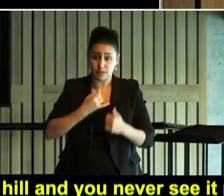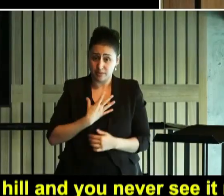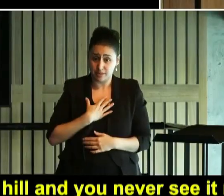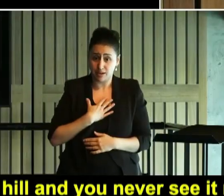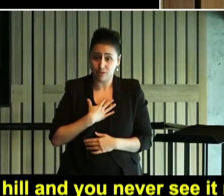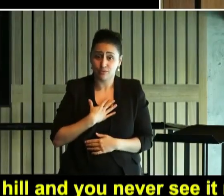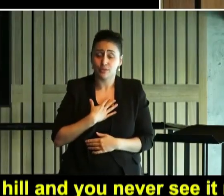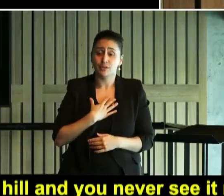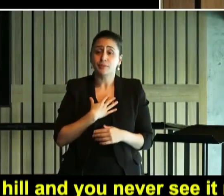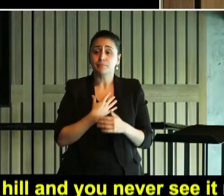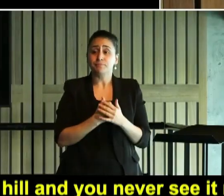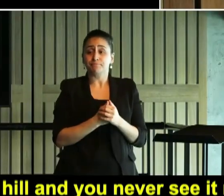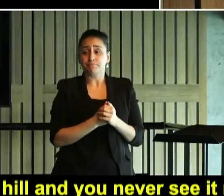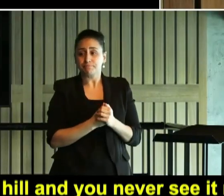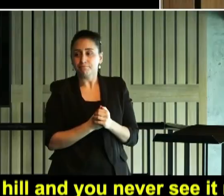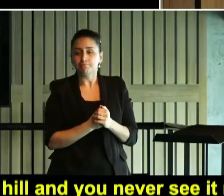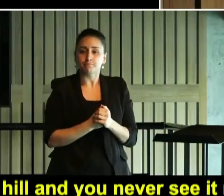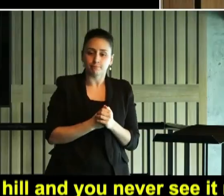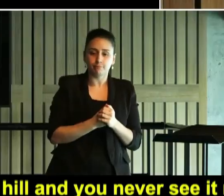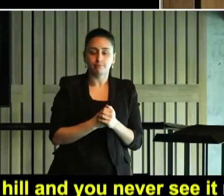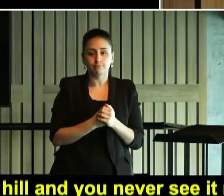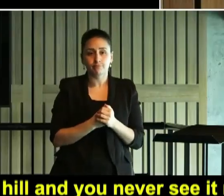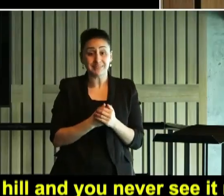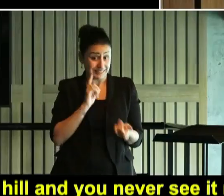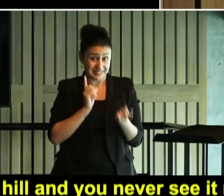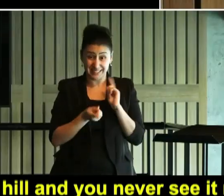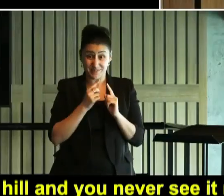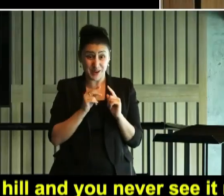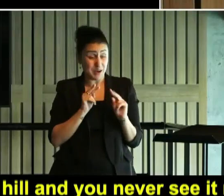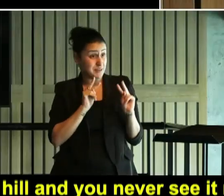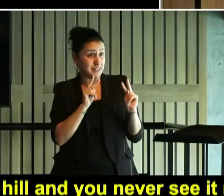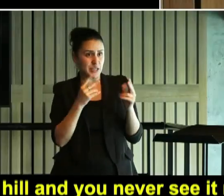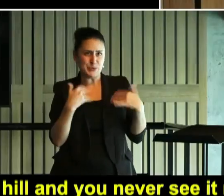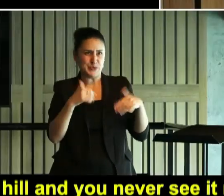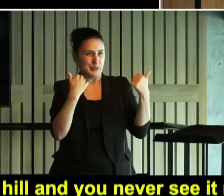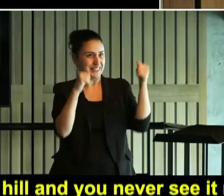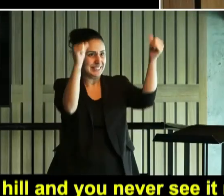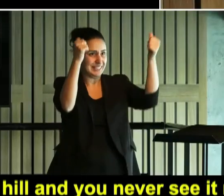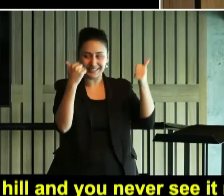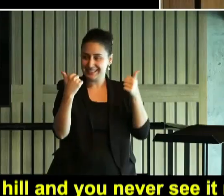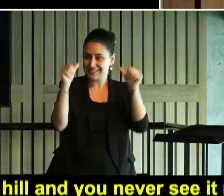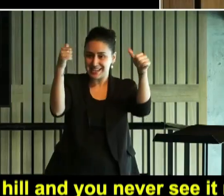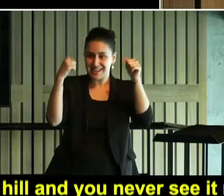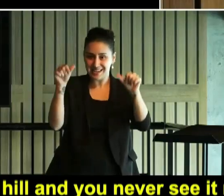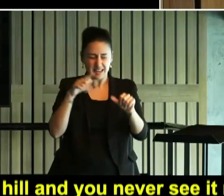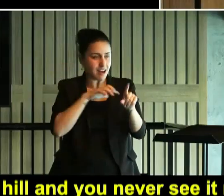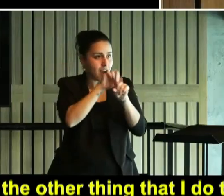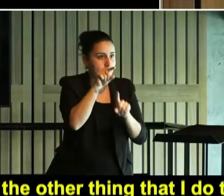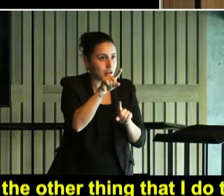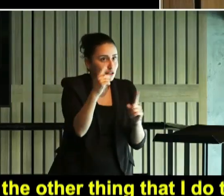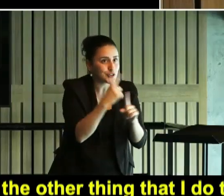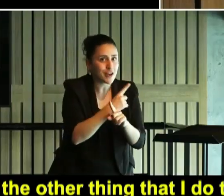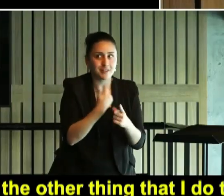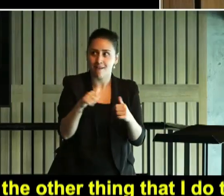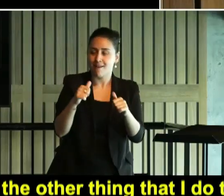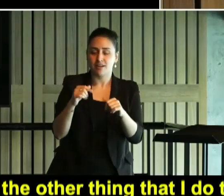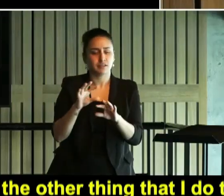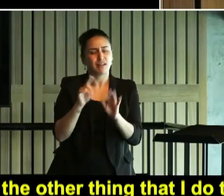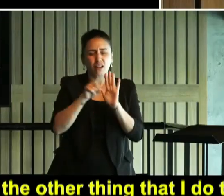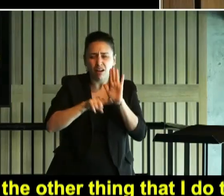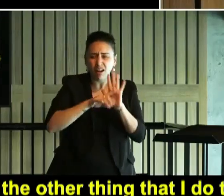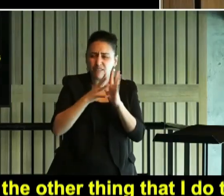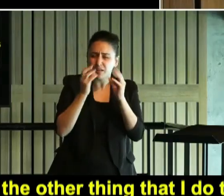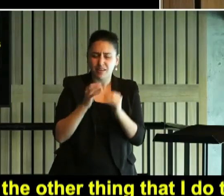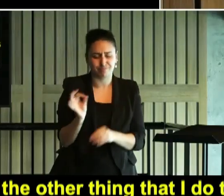is, I guess seeing some success stories and seeing the changes. It's not all bad, and we